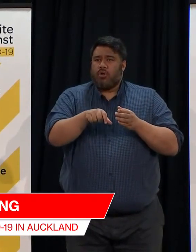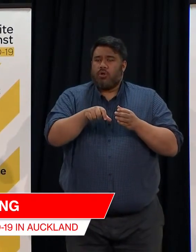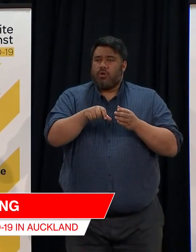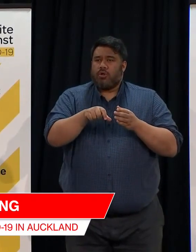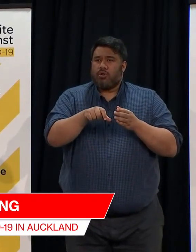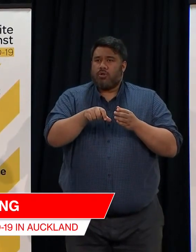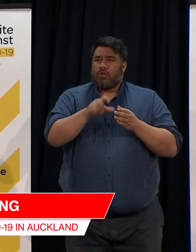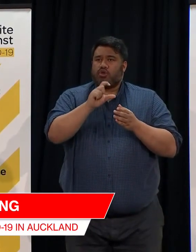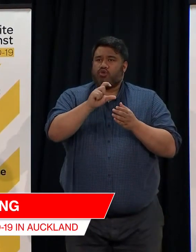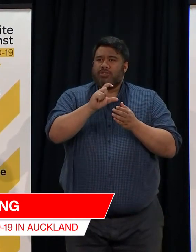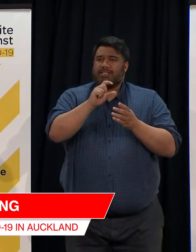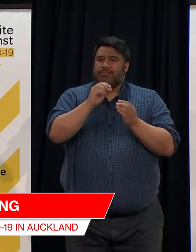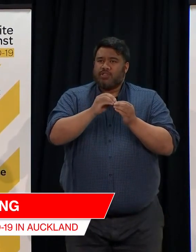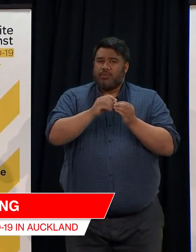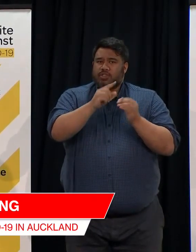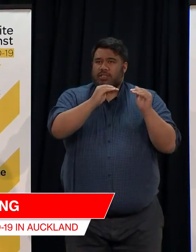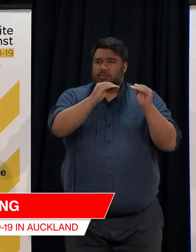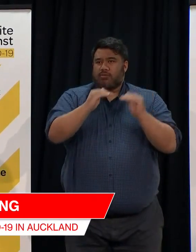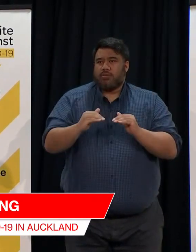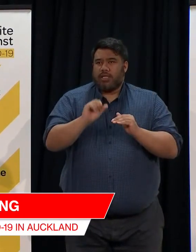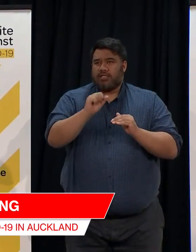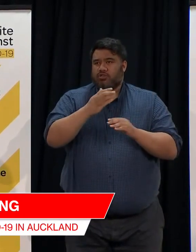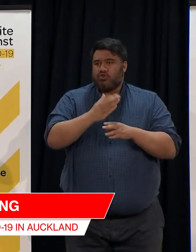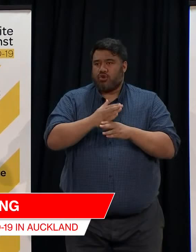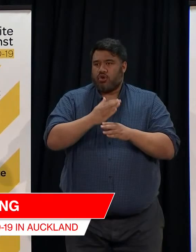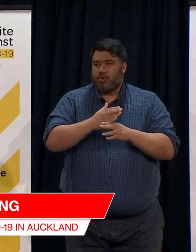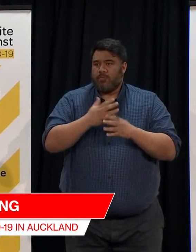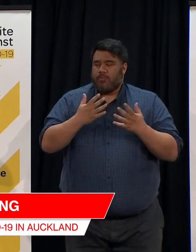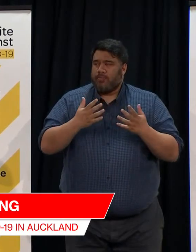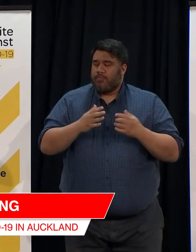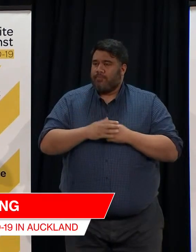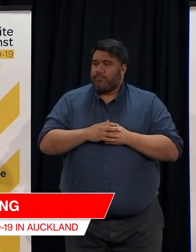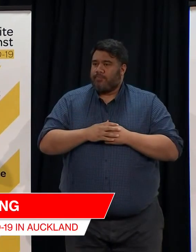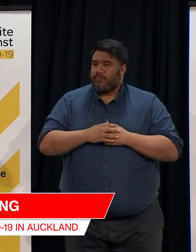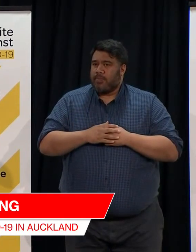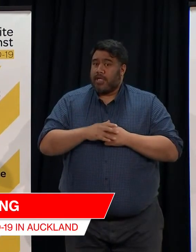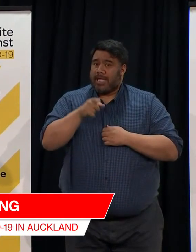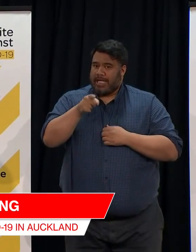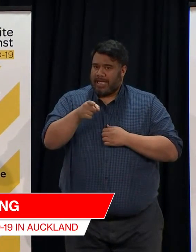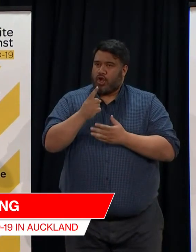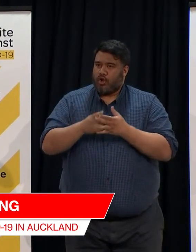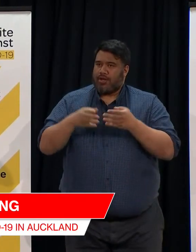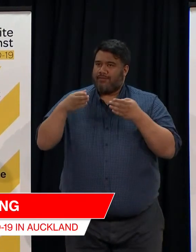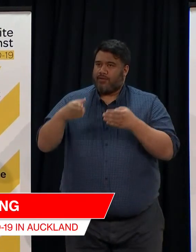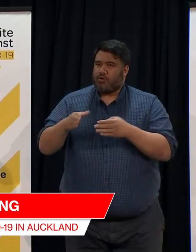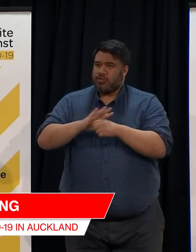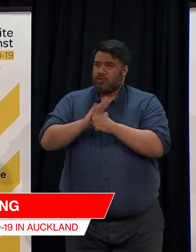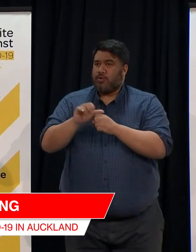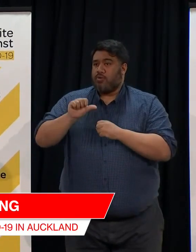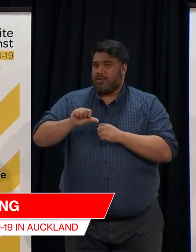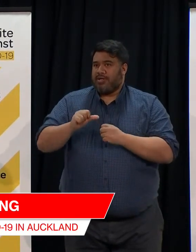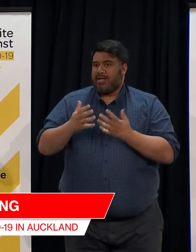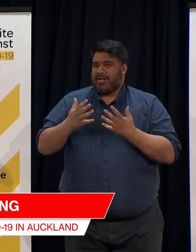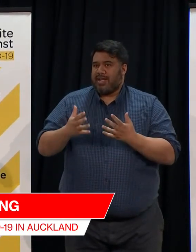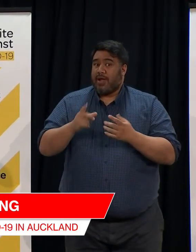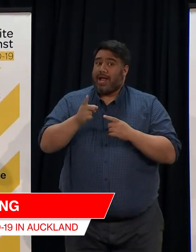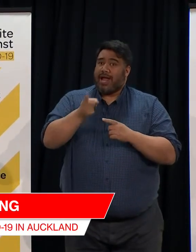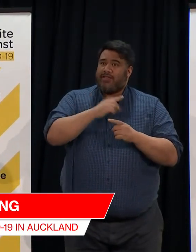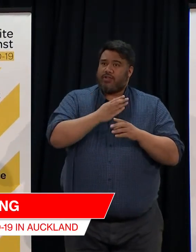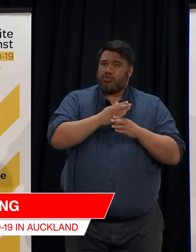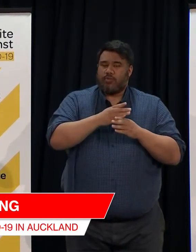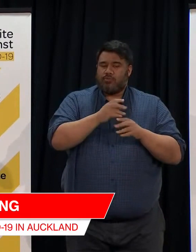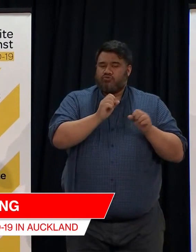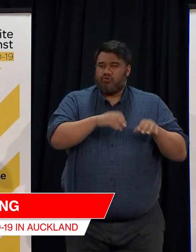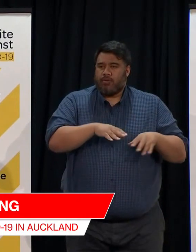obviously have many portfolios, and it's been suggested that you should just be focusing on COVID-19. Do you think that you're giving your all